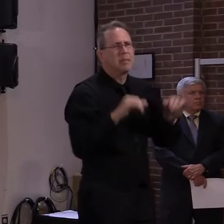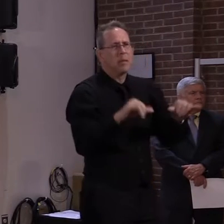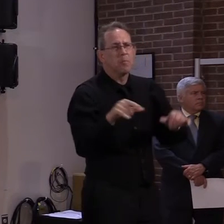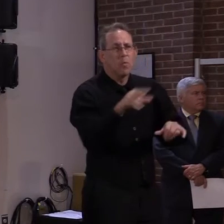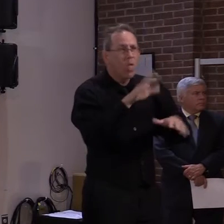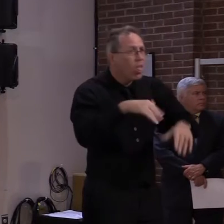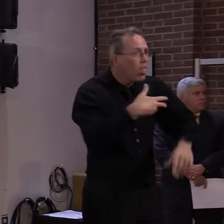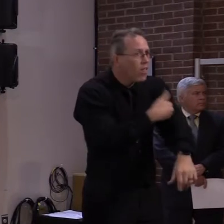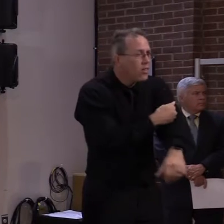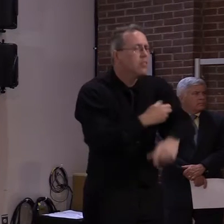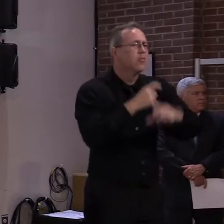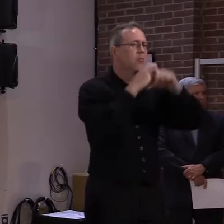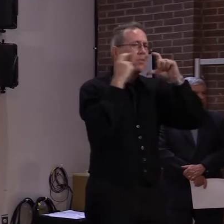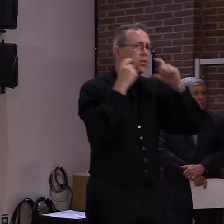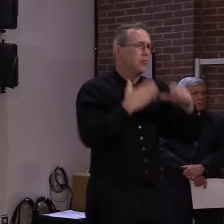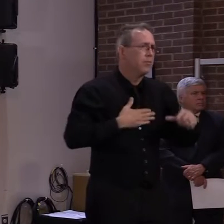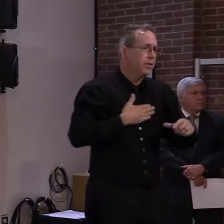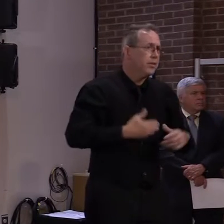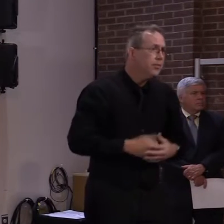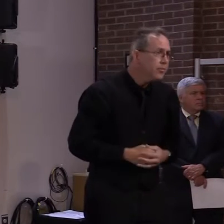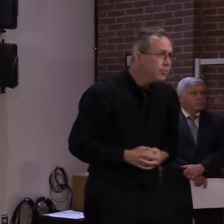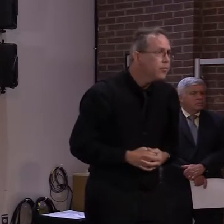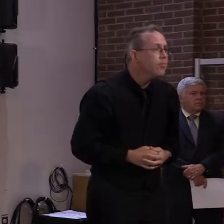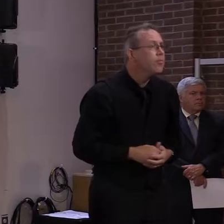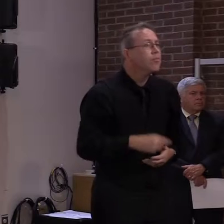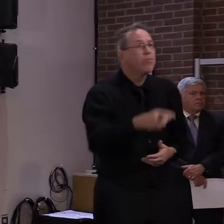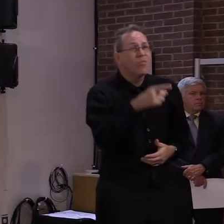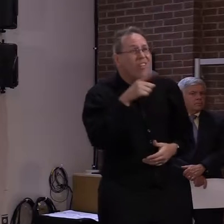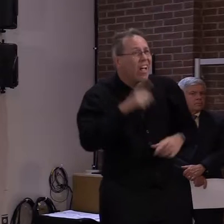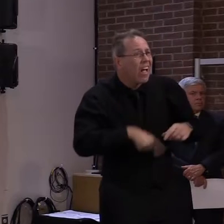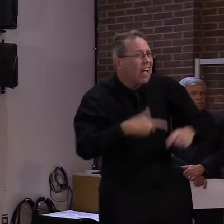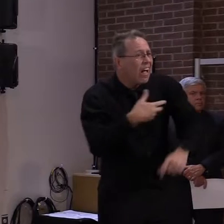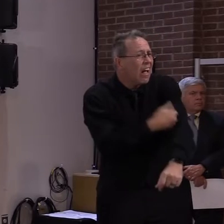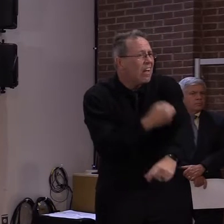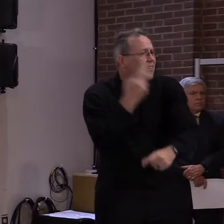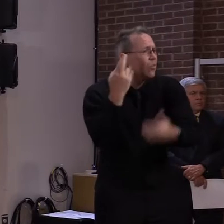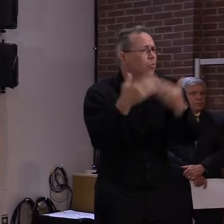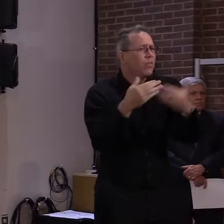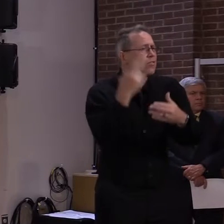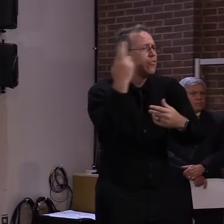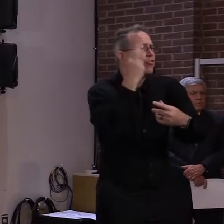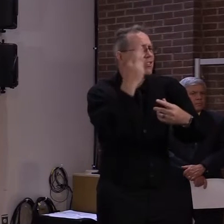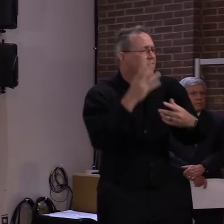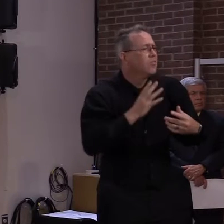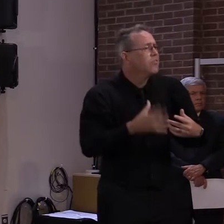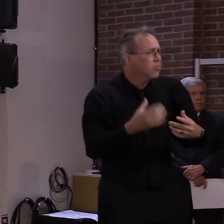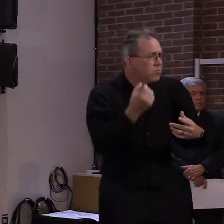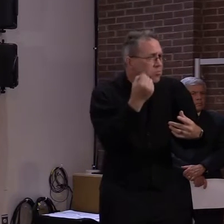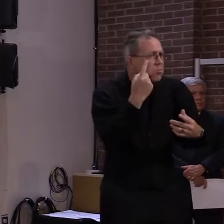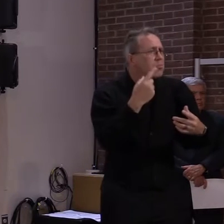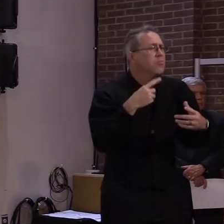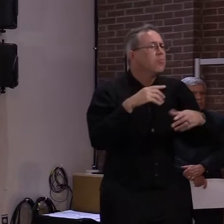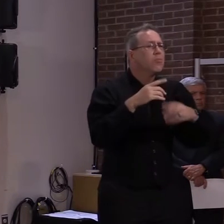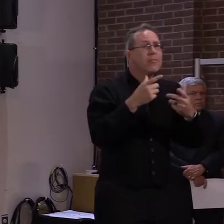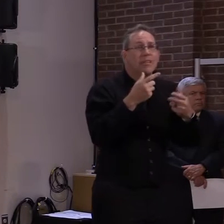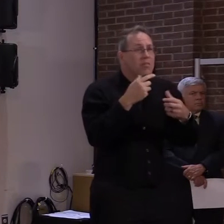not eligible, haven't had time, or have chosen not to get a vaccine just yet.